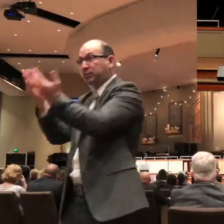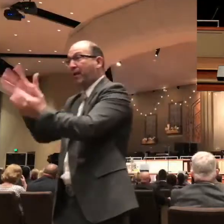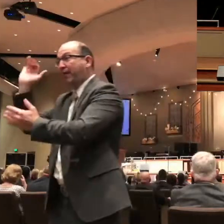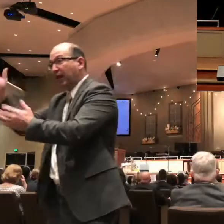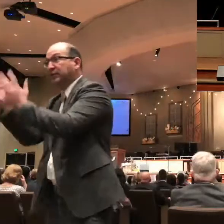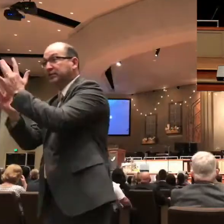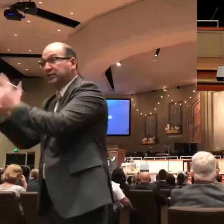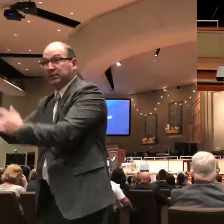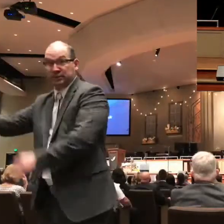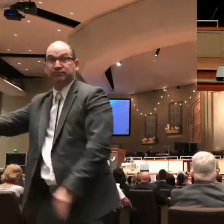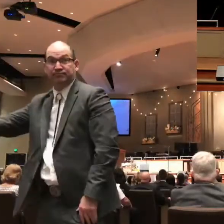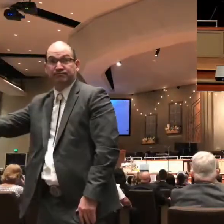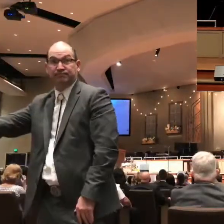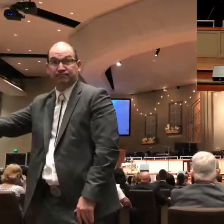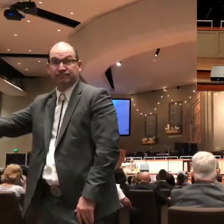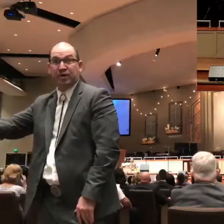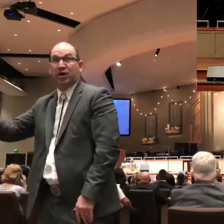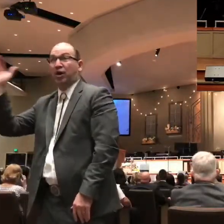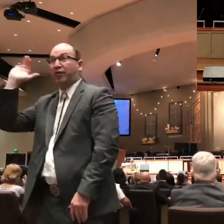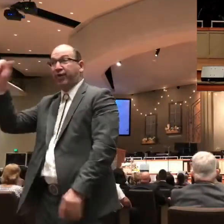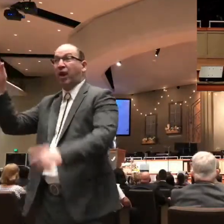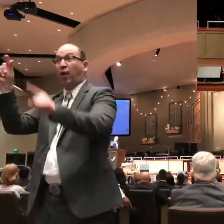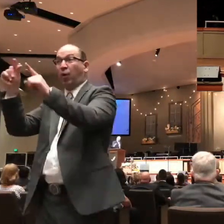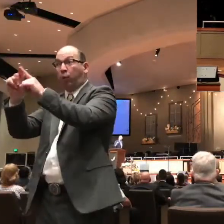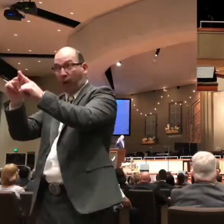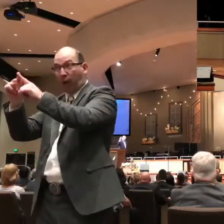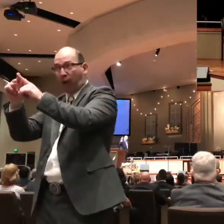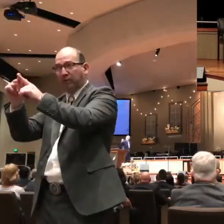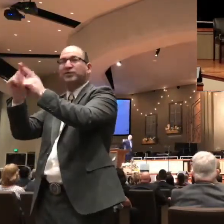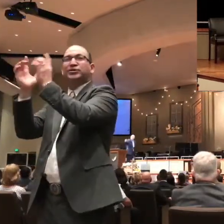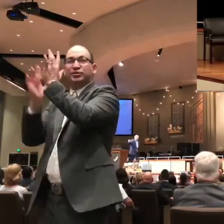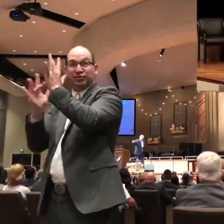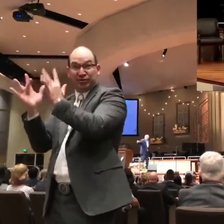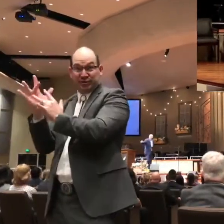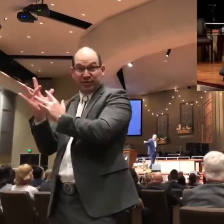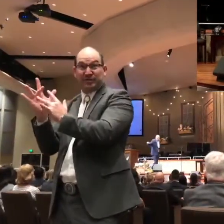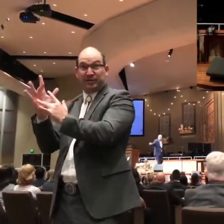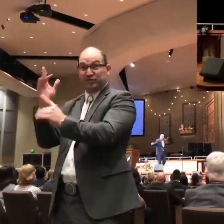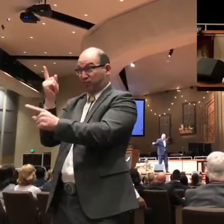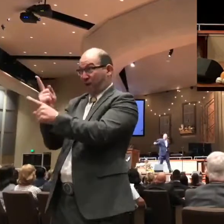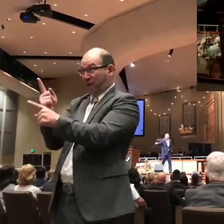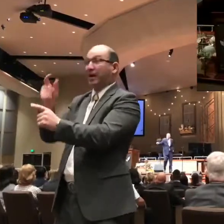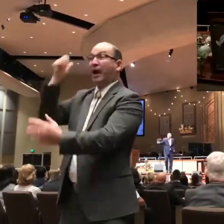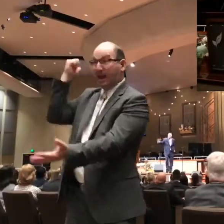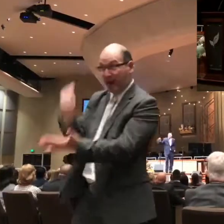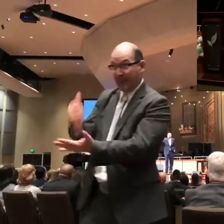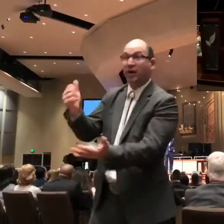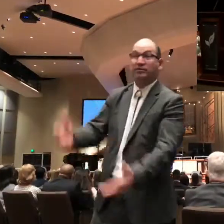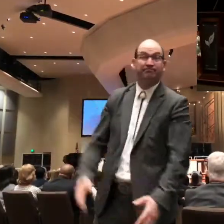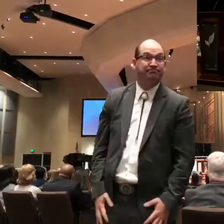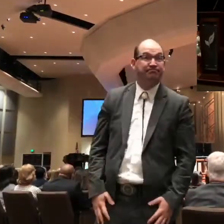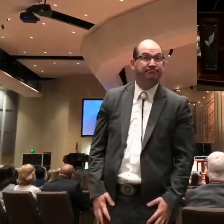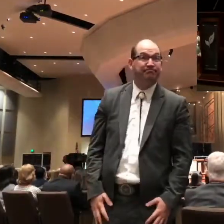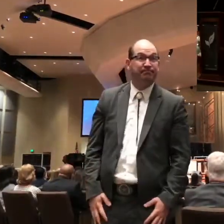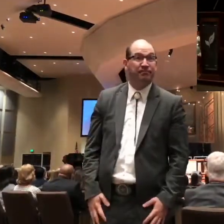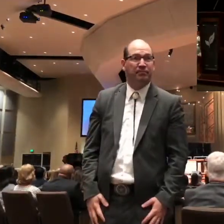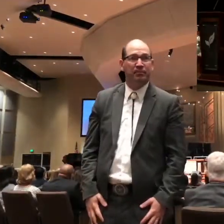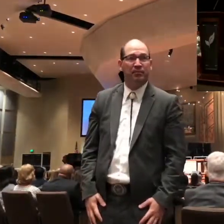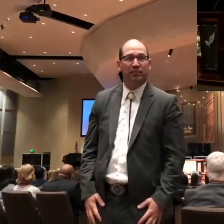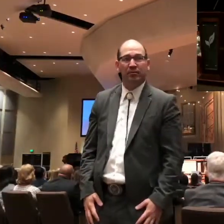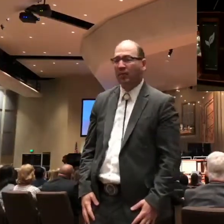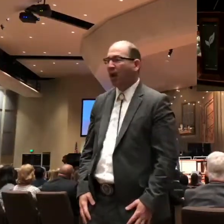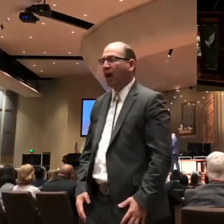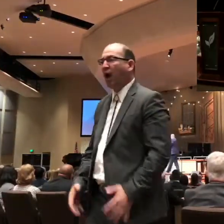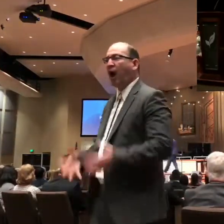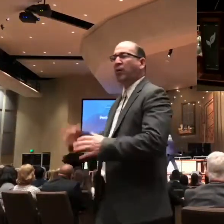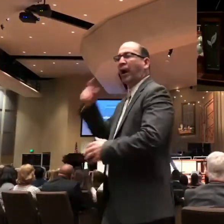Jesus. The Word and Jesus are one and the same. Can I get a witness to that? The Word, someone says, well, don't give me